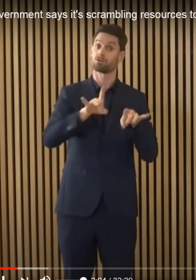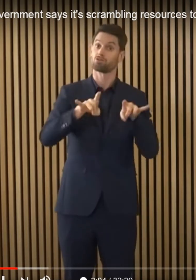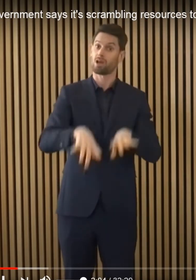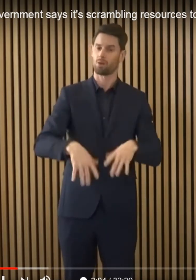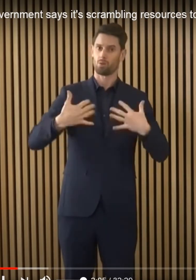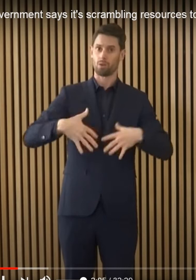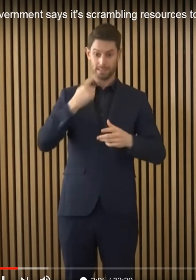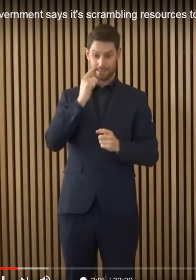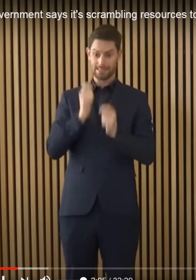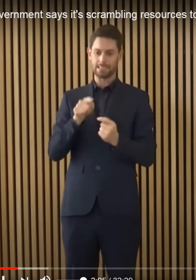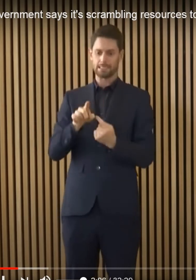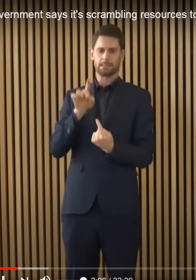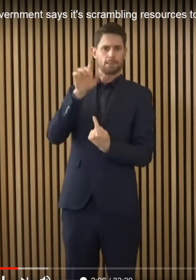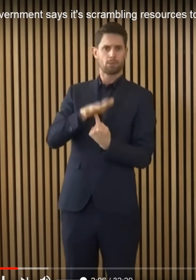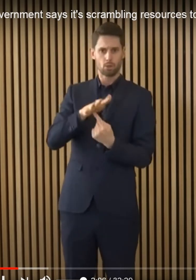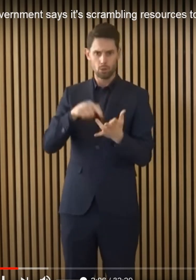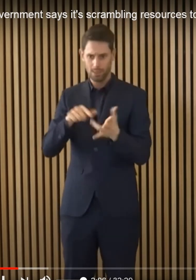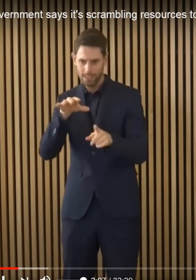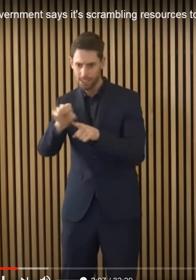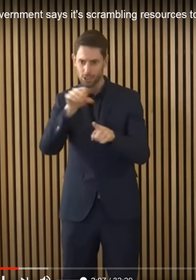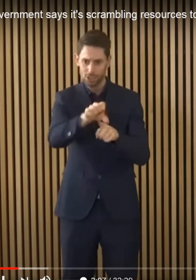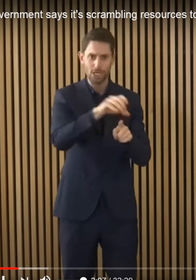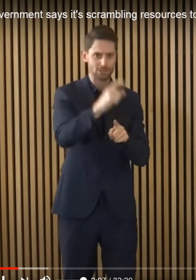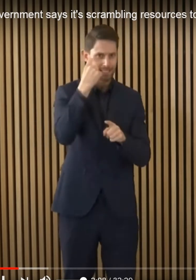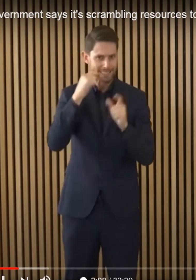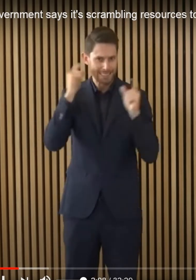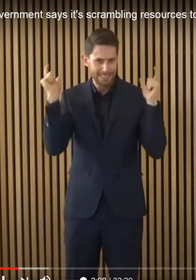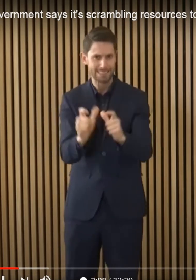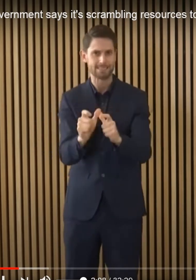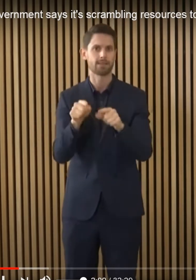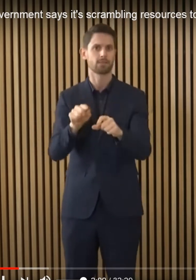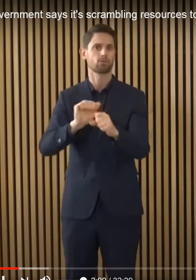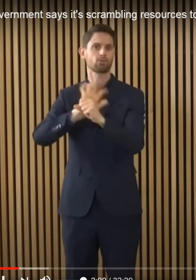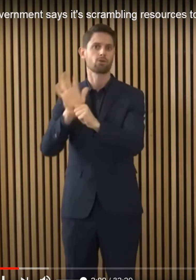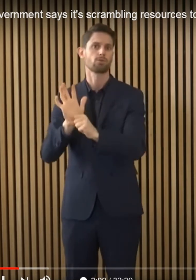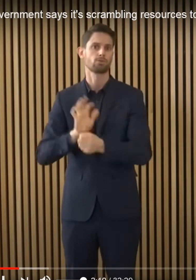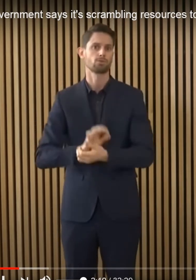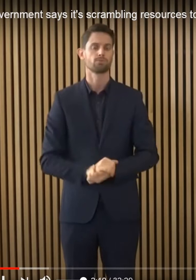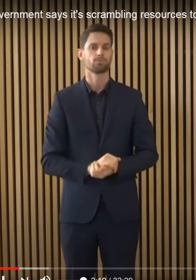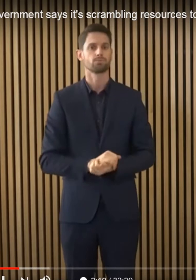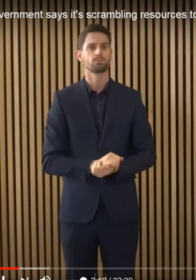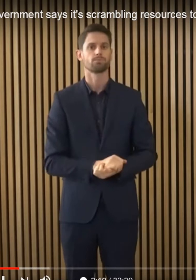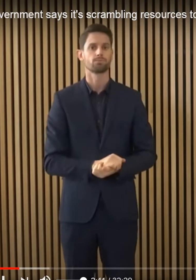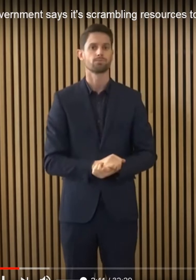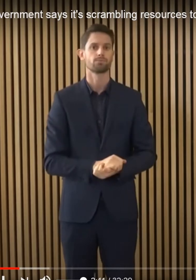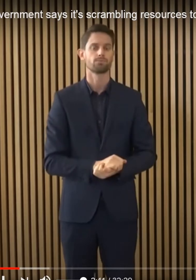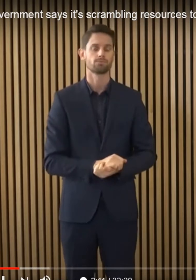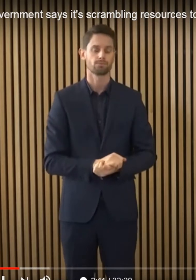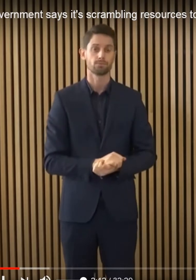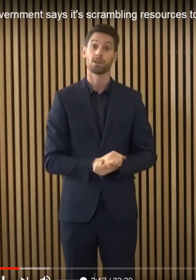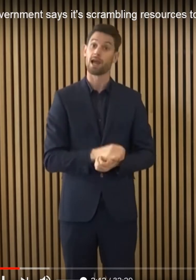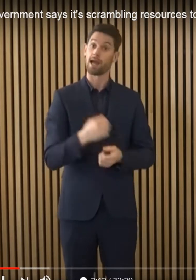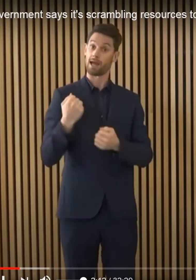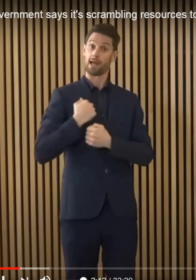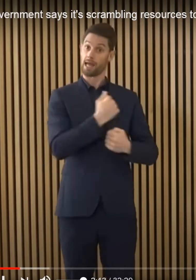important part of the Australian response. With regards to the actions, again I can update that the ADF